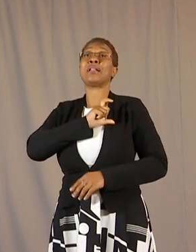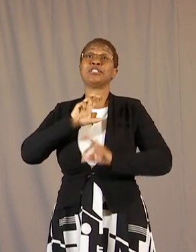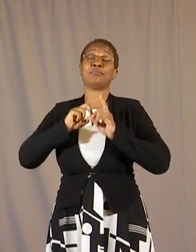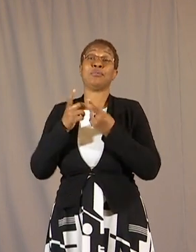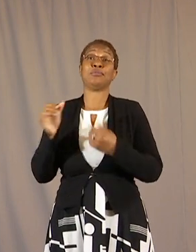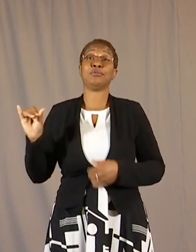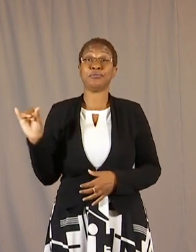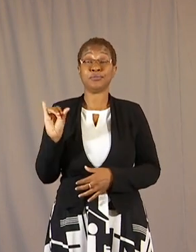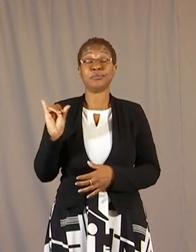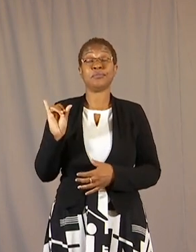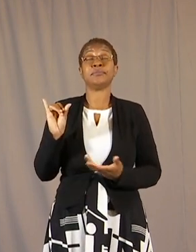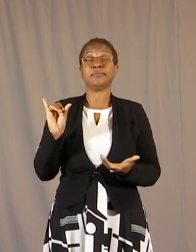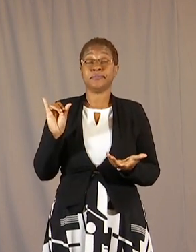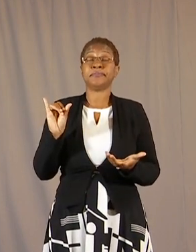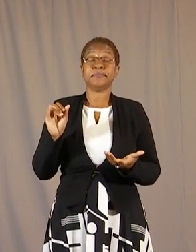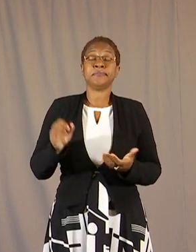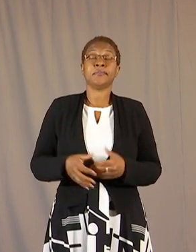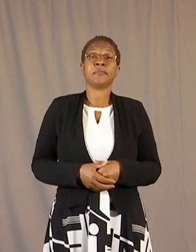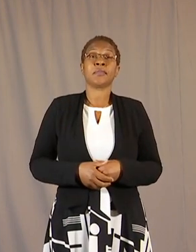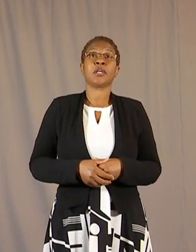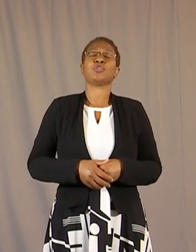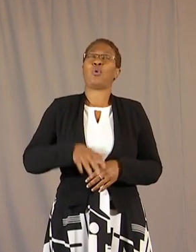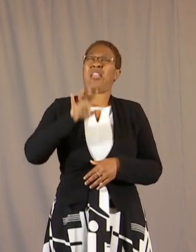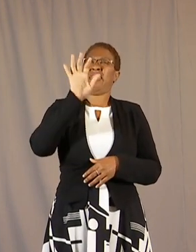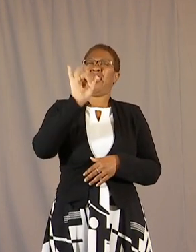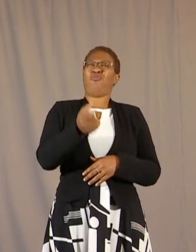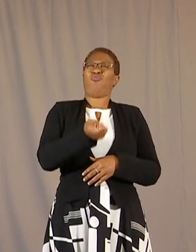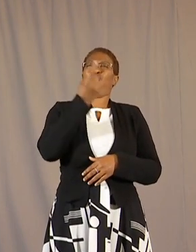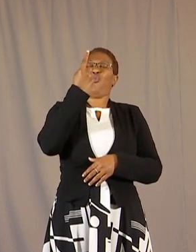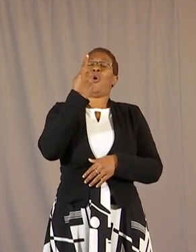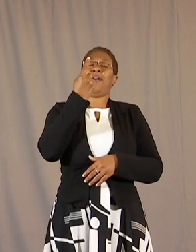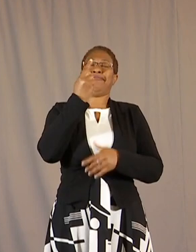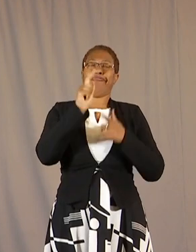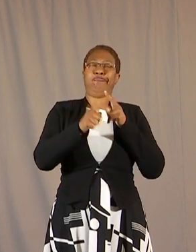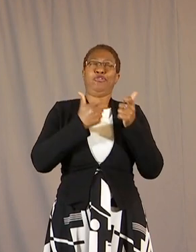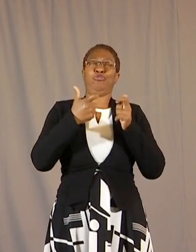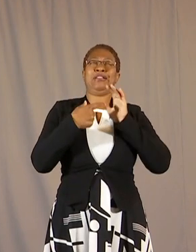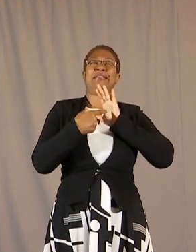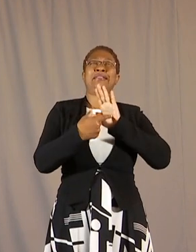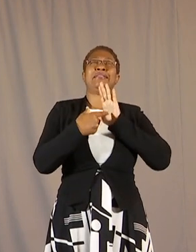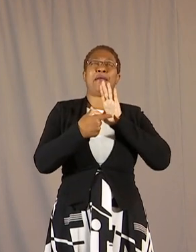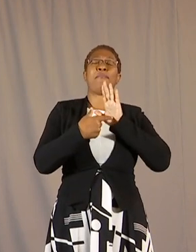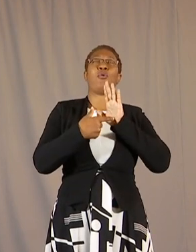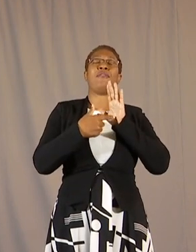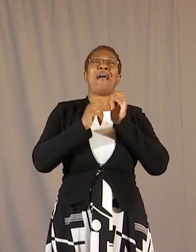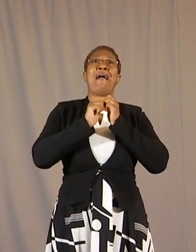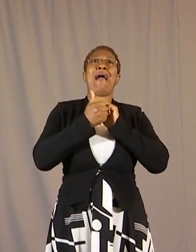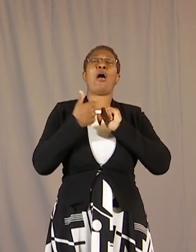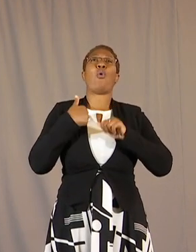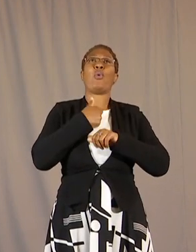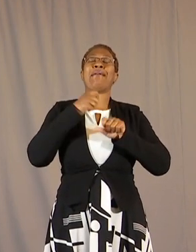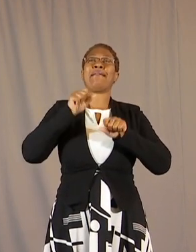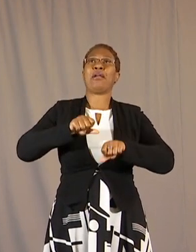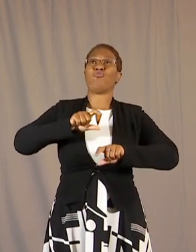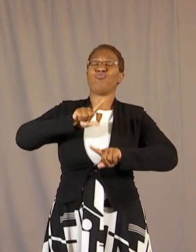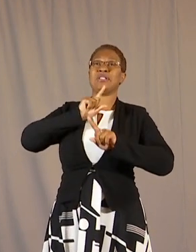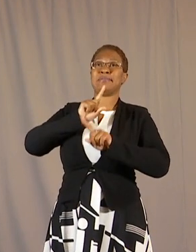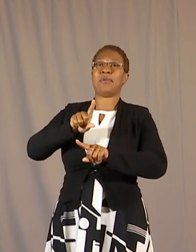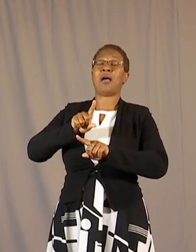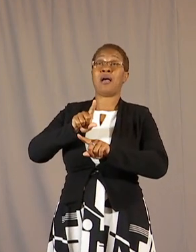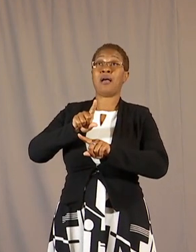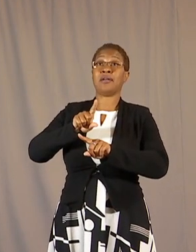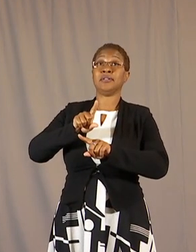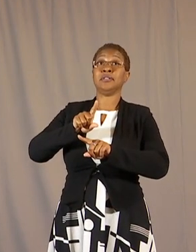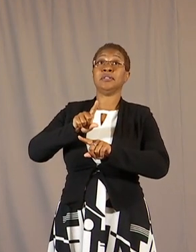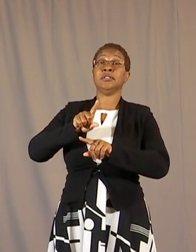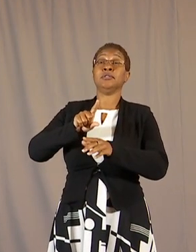I just wanna use that as an example of how you can respond merely through not